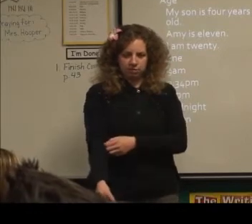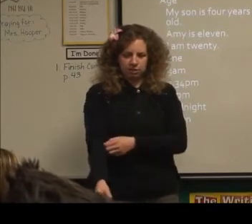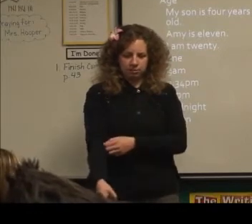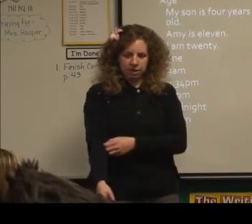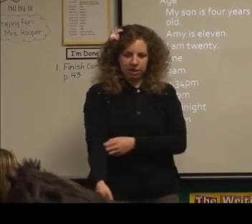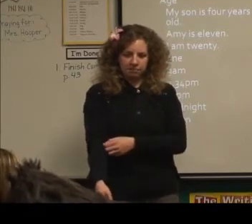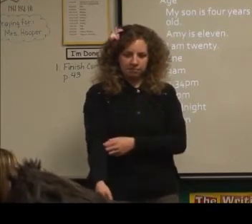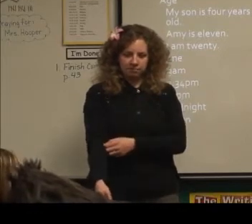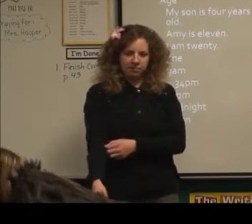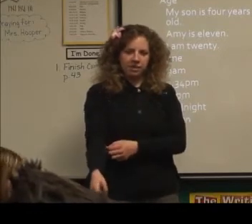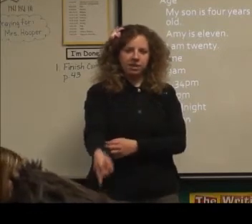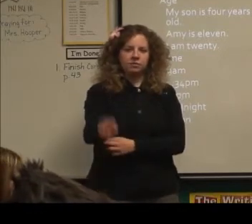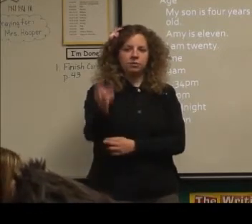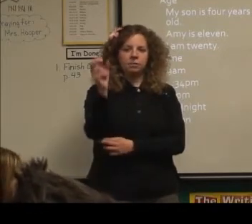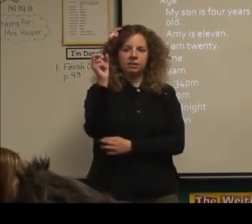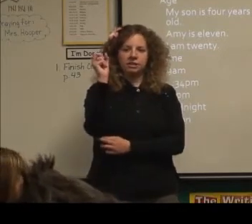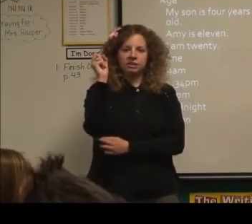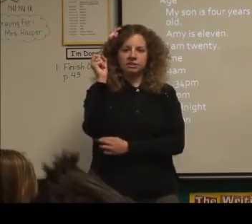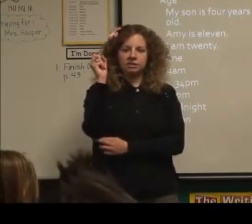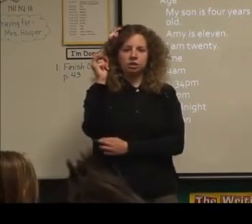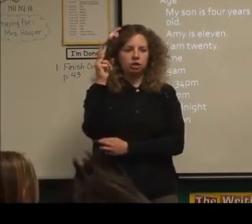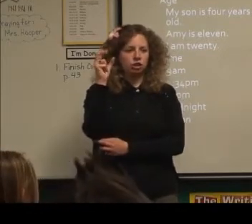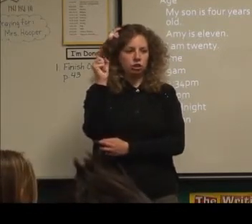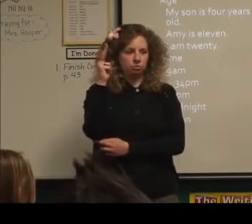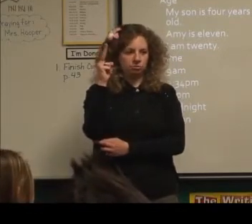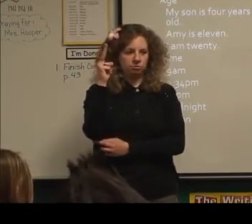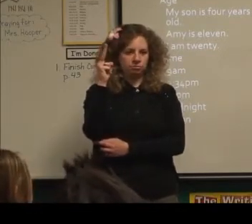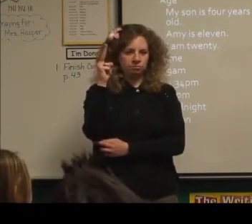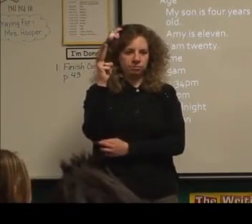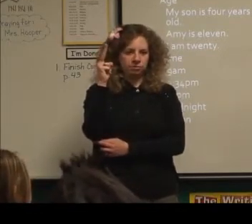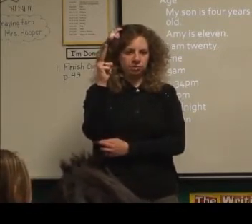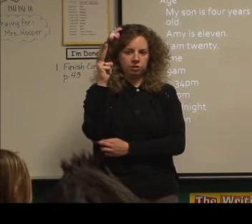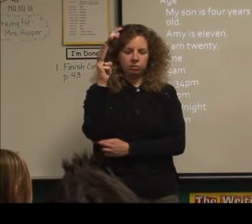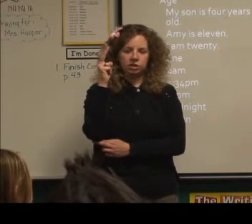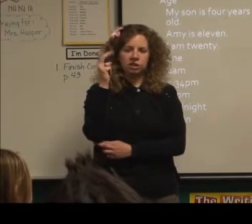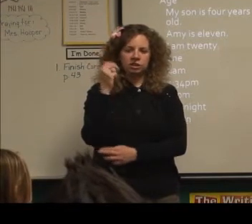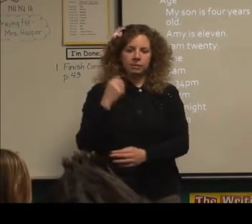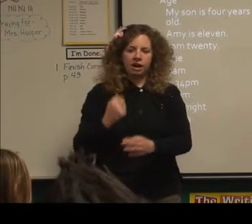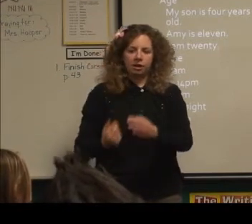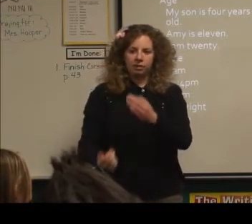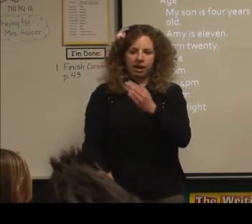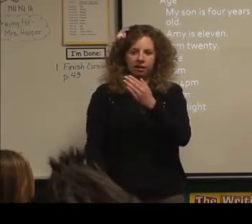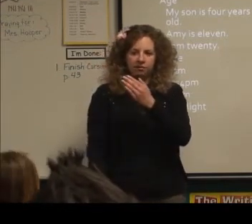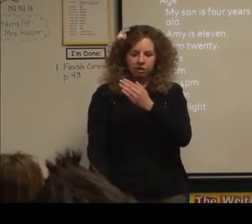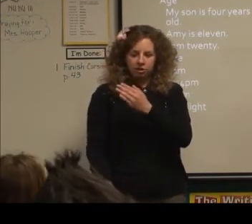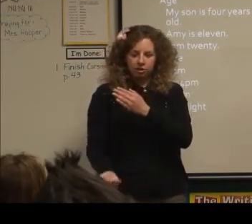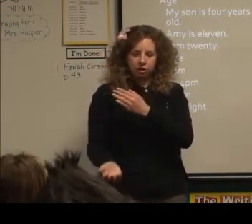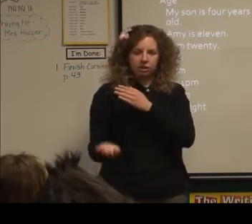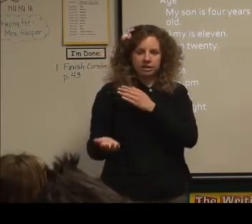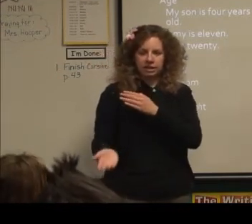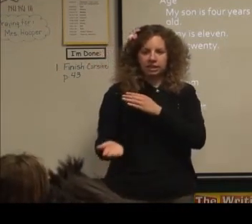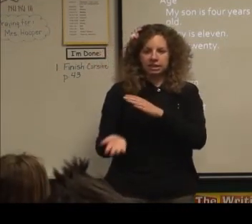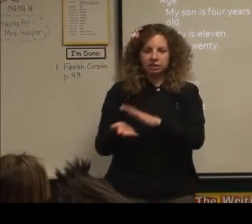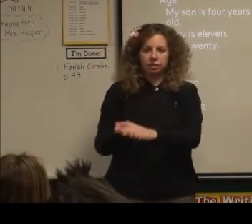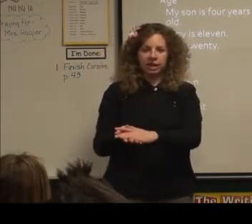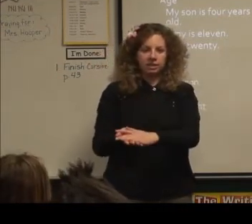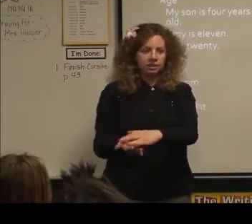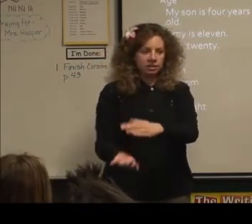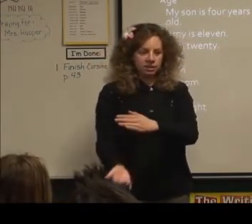This midnight. If you do it up like this, noon. So we talked about how we have, so it's like your hand is the